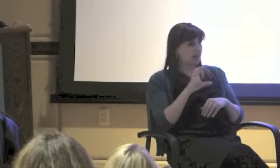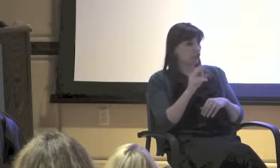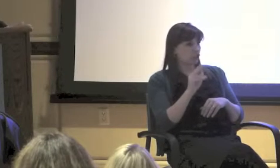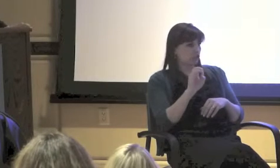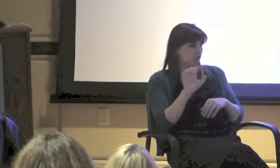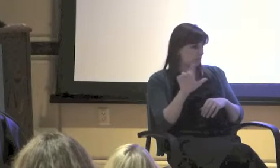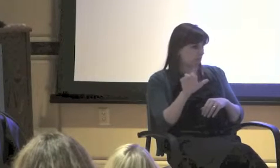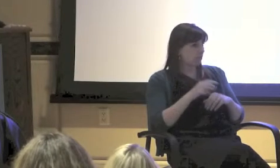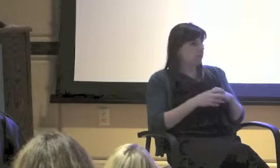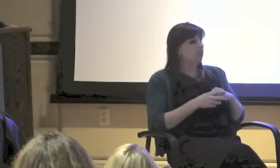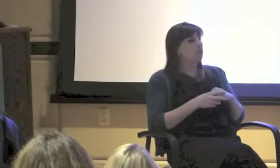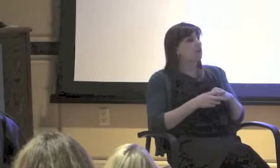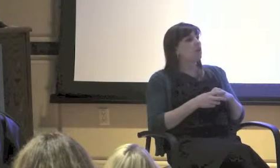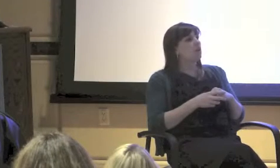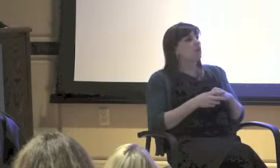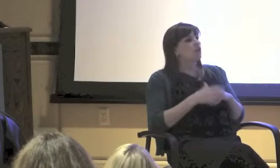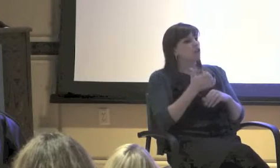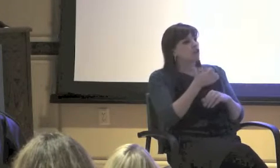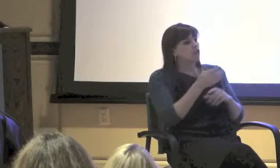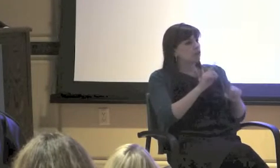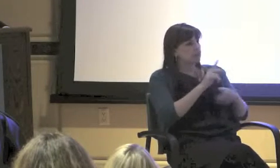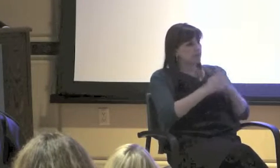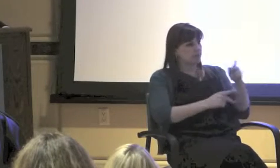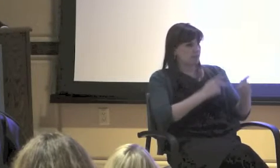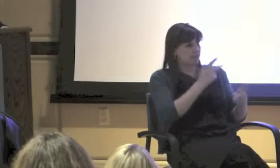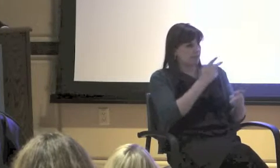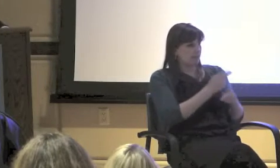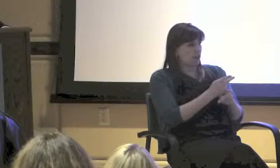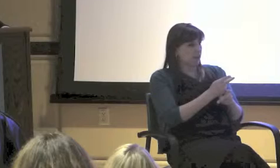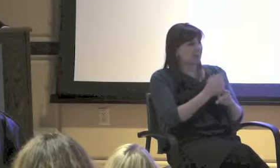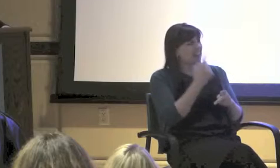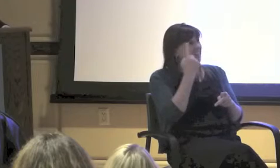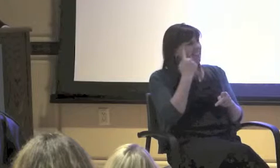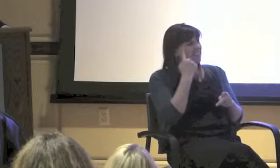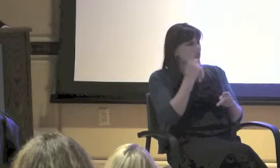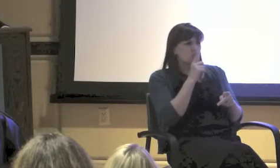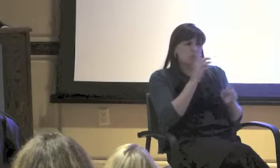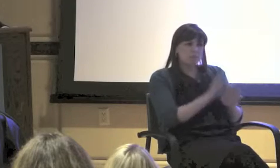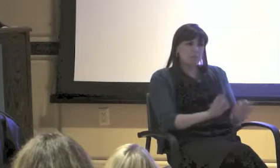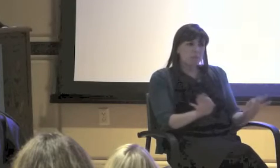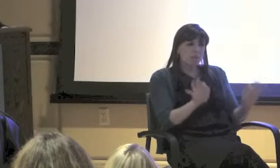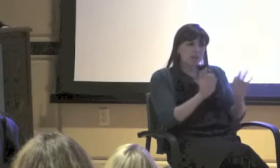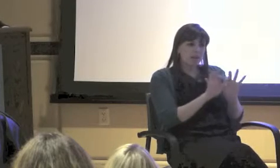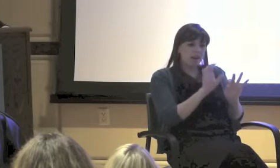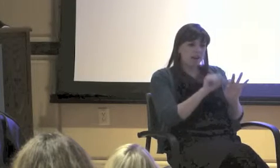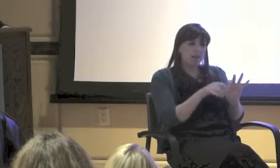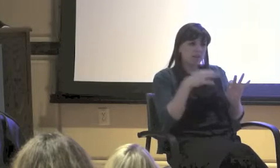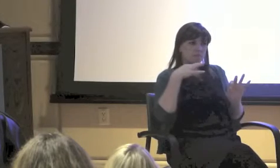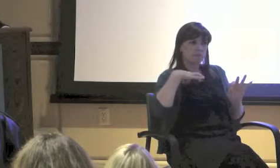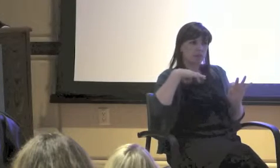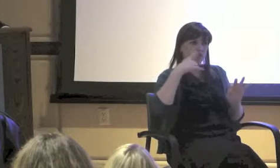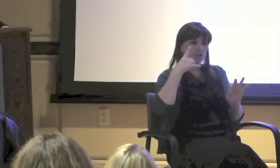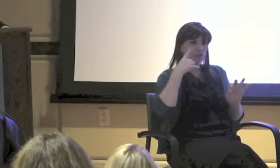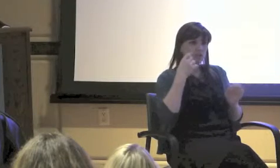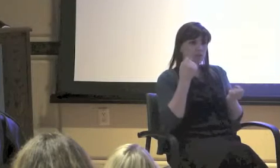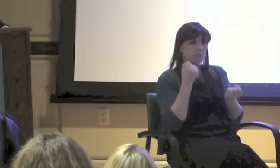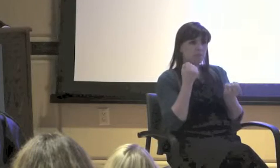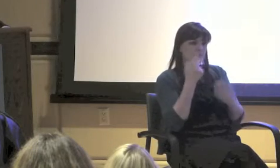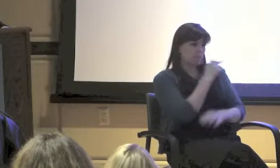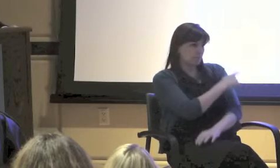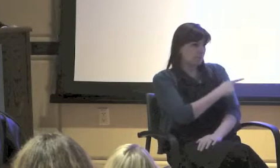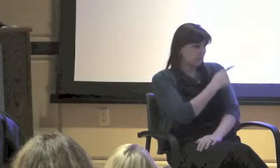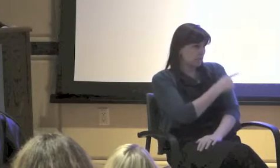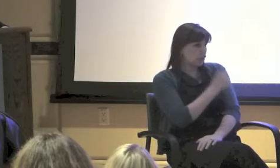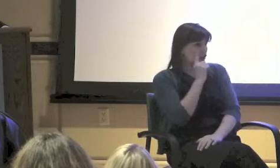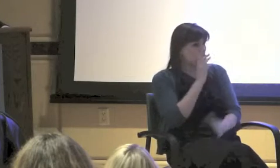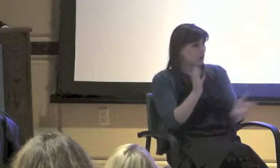And there are several different types of these. I think these are really important and can be of great benefit to a lot of patients in